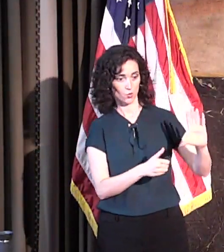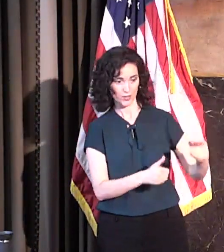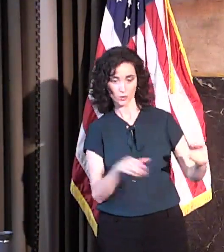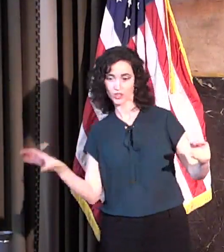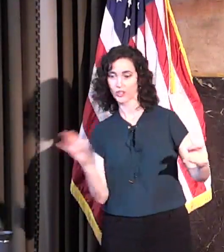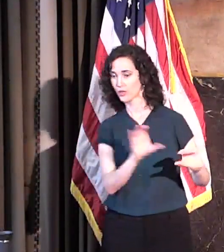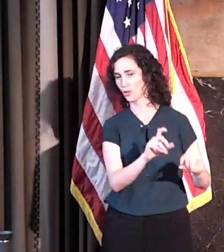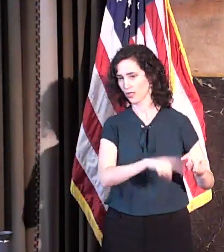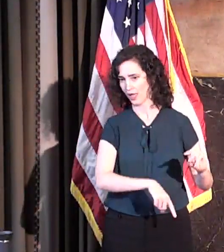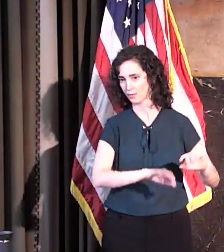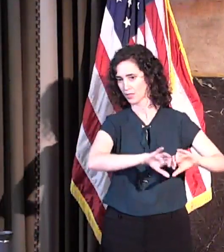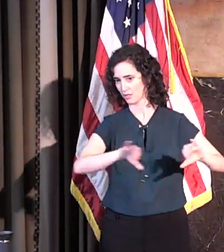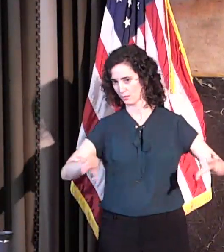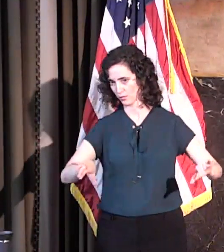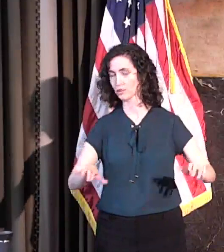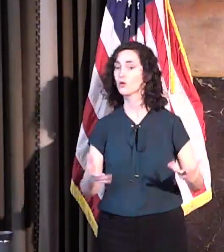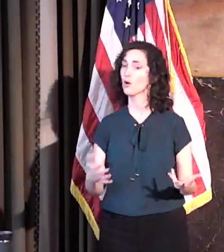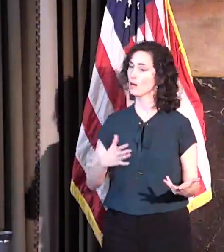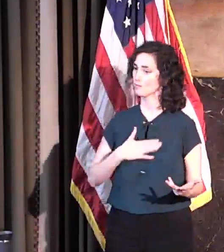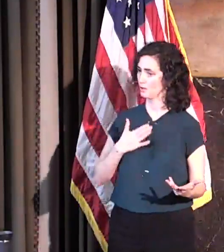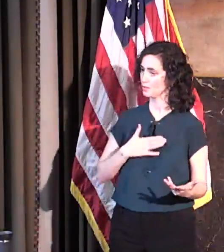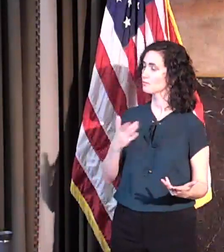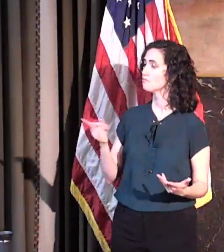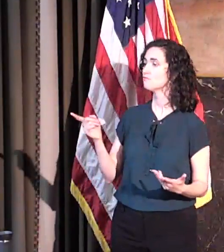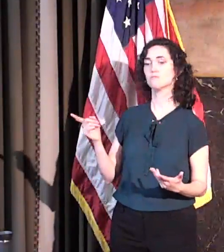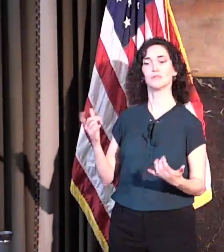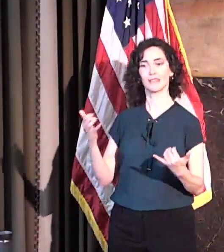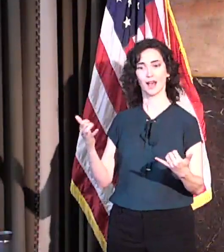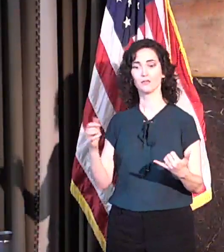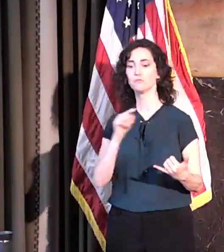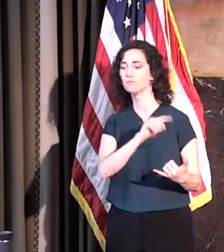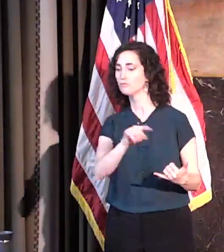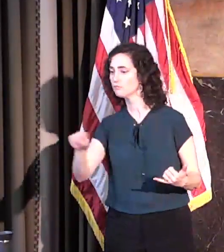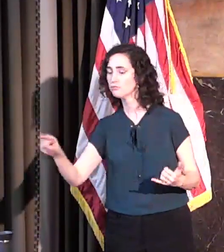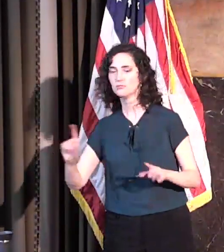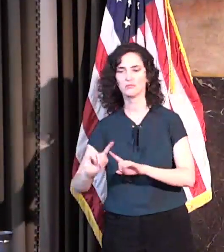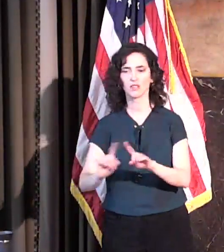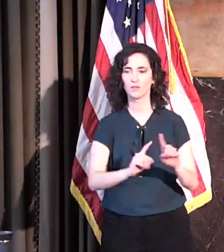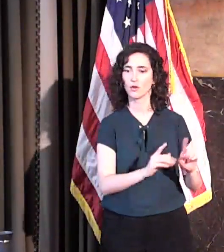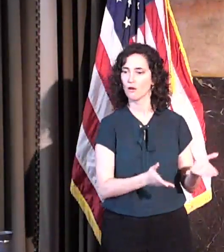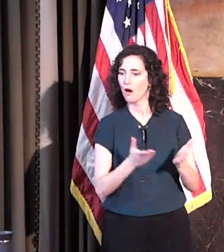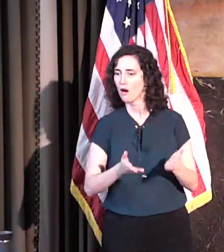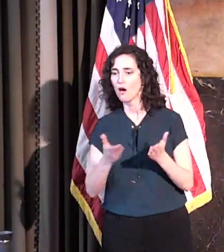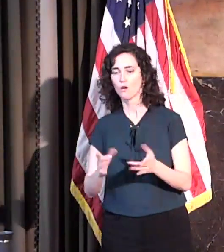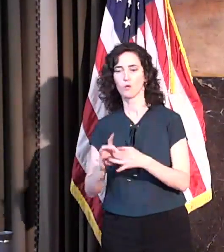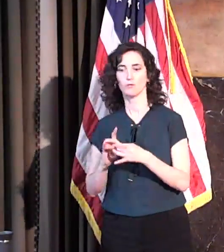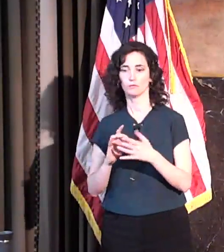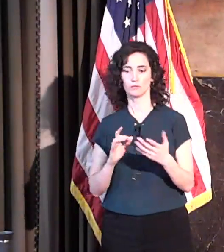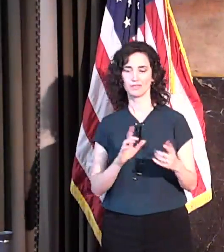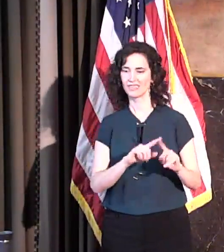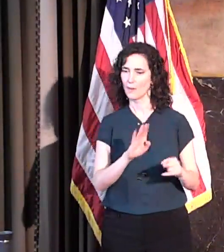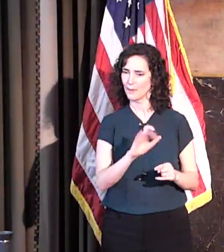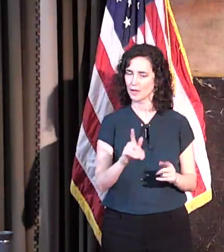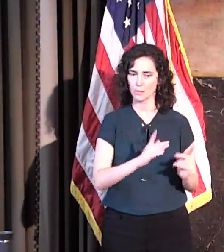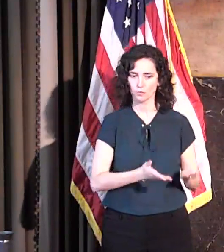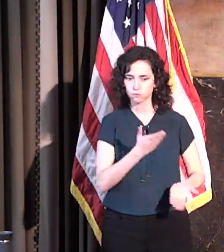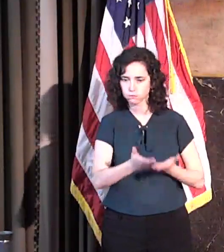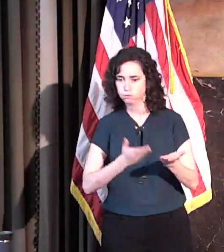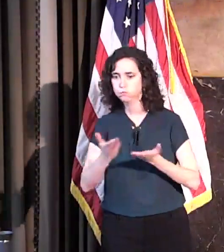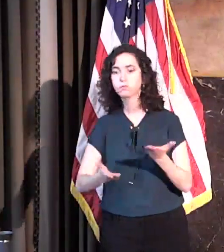bills are also talking about revenue neutrality. And, you know, I think it would